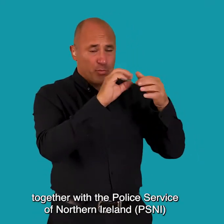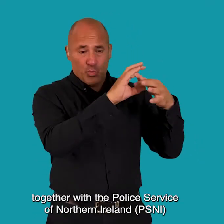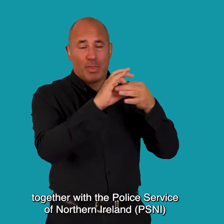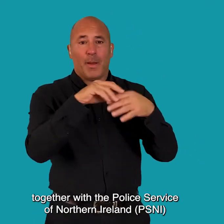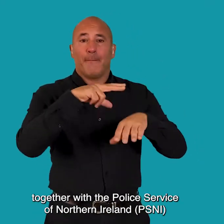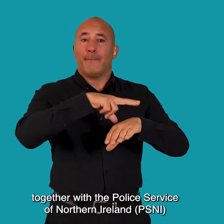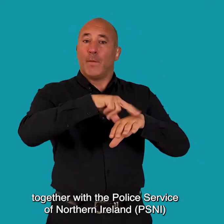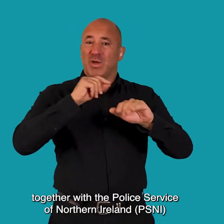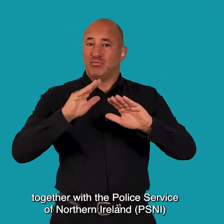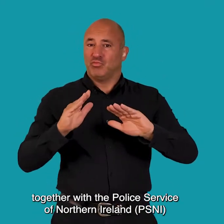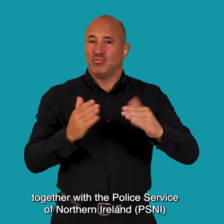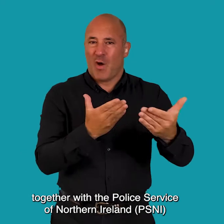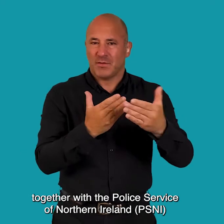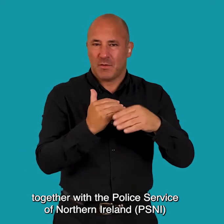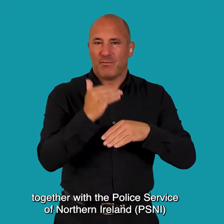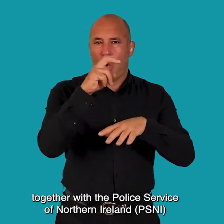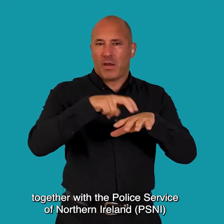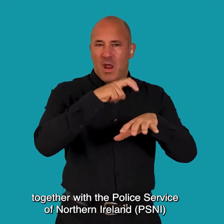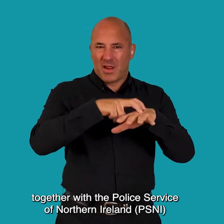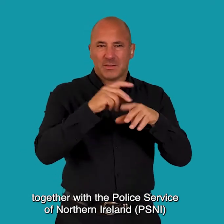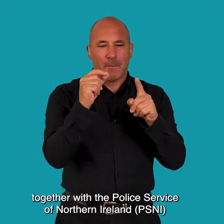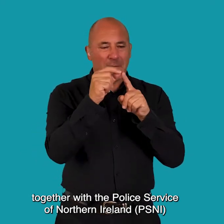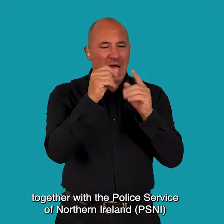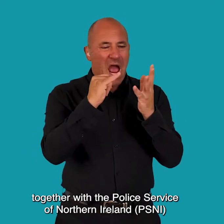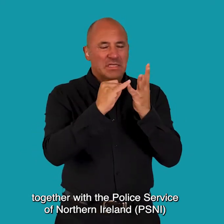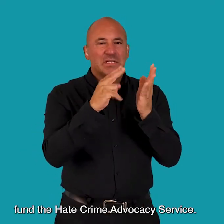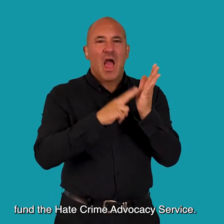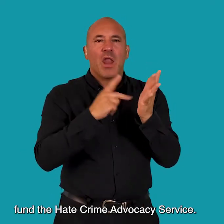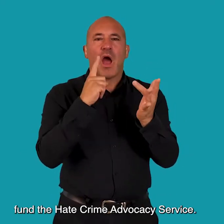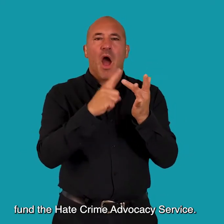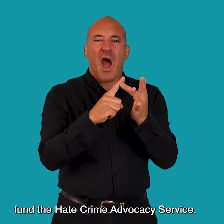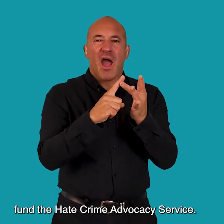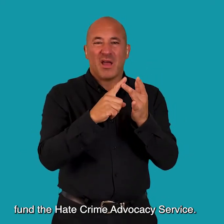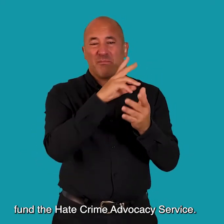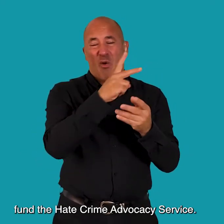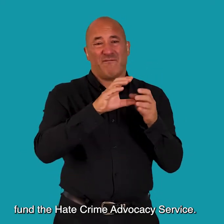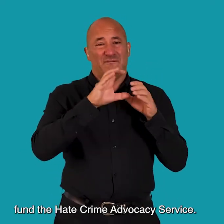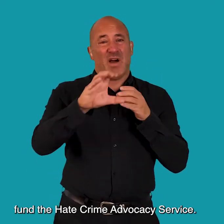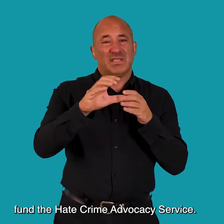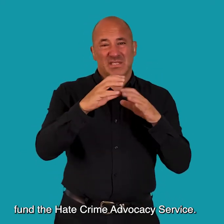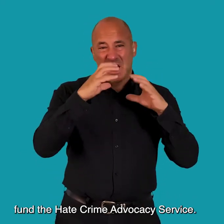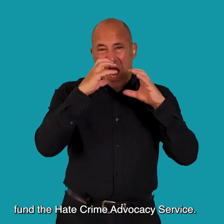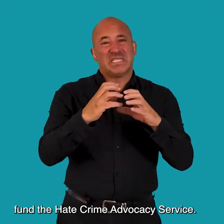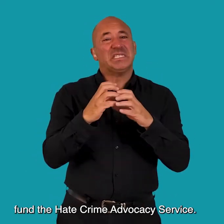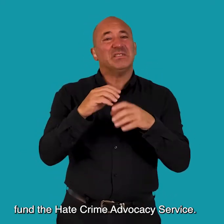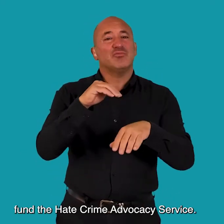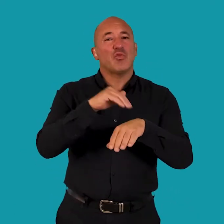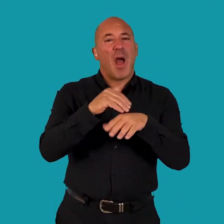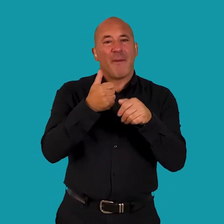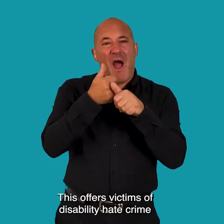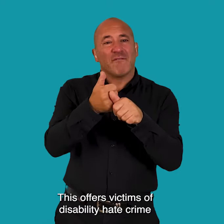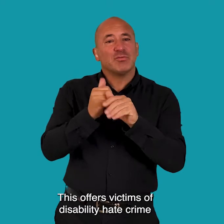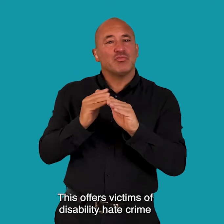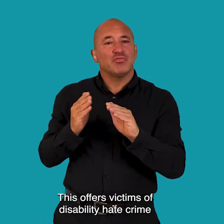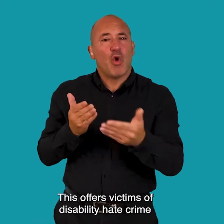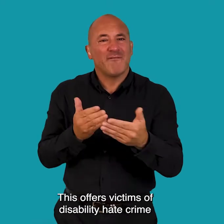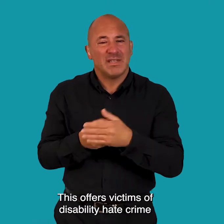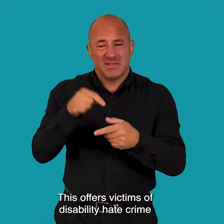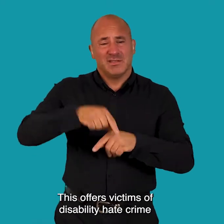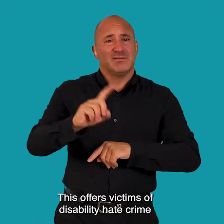with the Police Service of Northern Ireland, PSNI, fund the Hate Crime Advocacy Service. This offers victims of